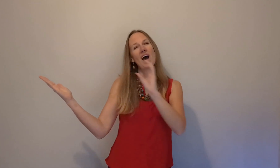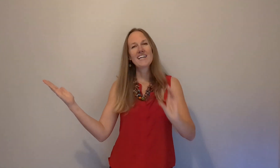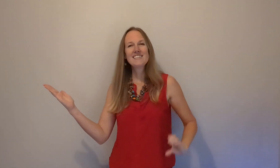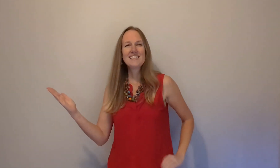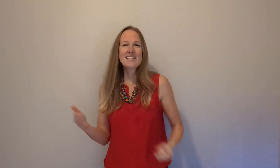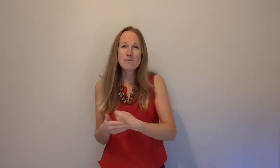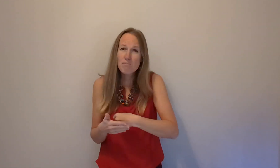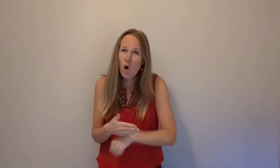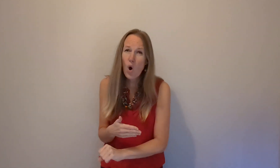Christ is